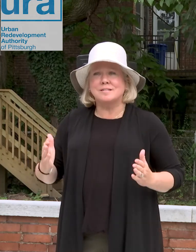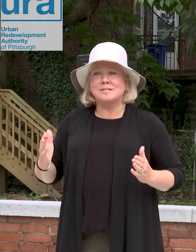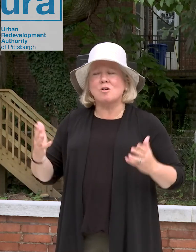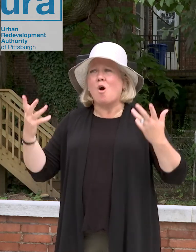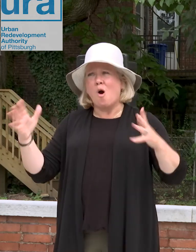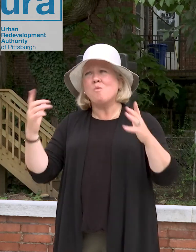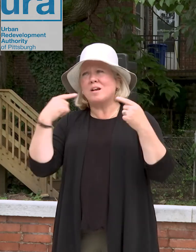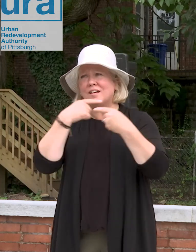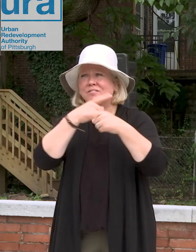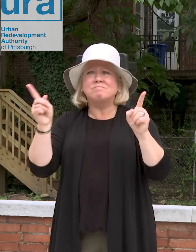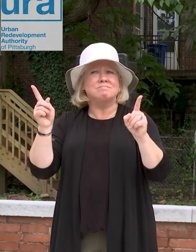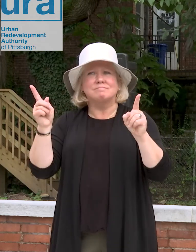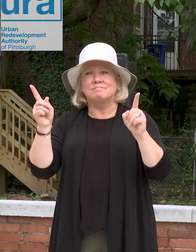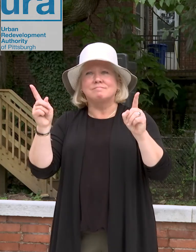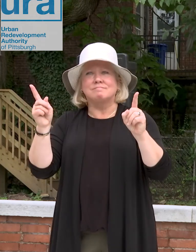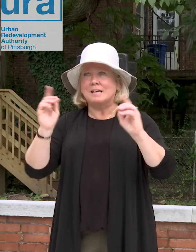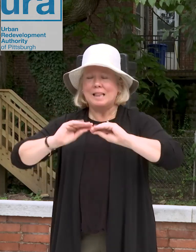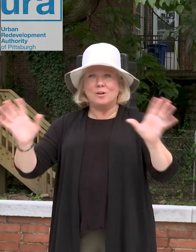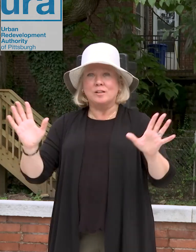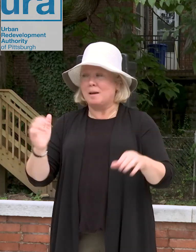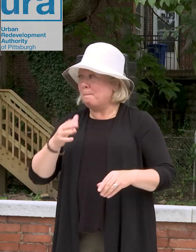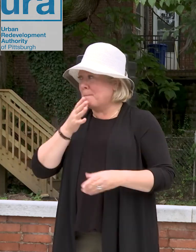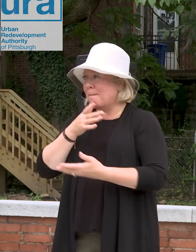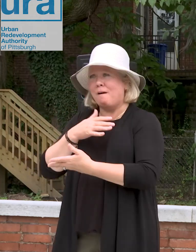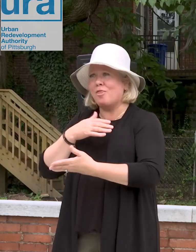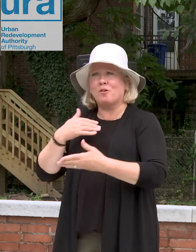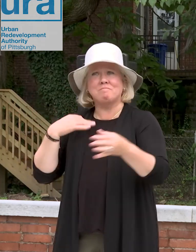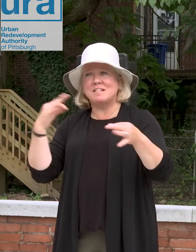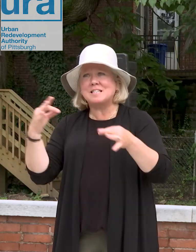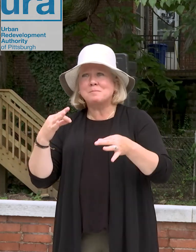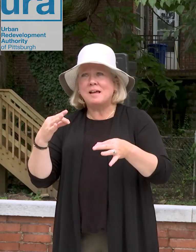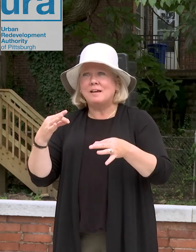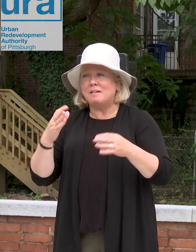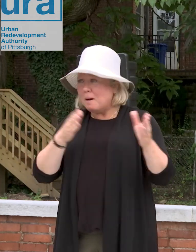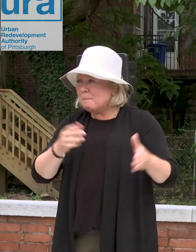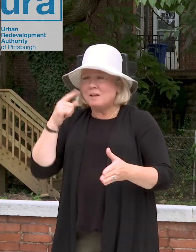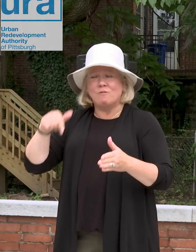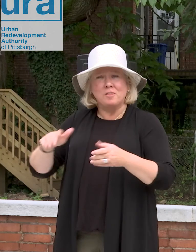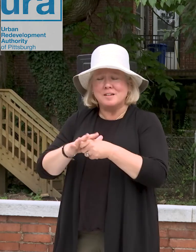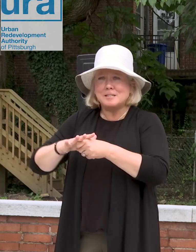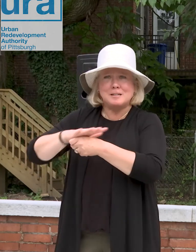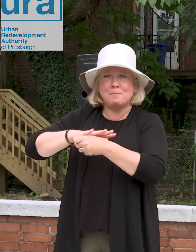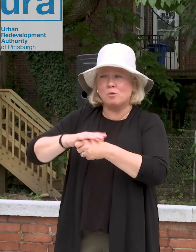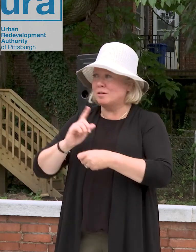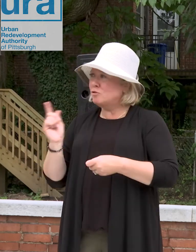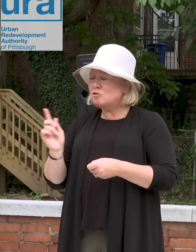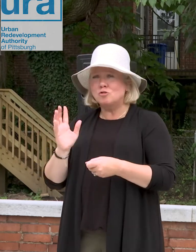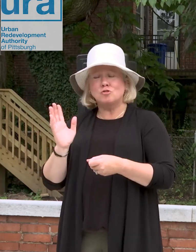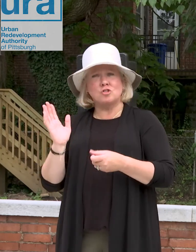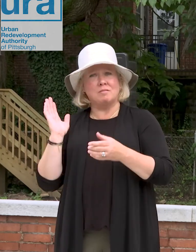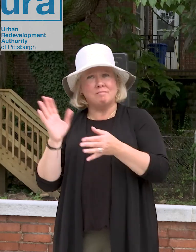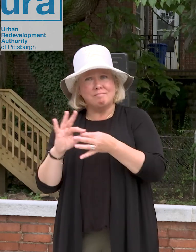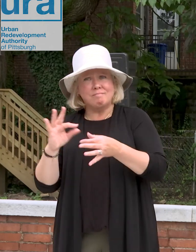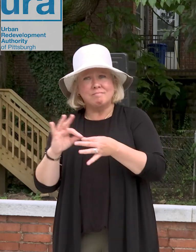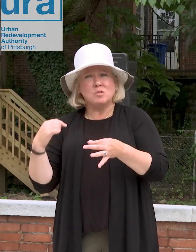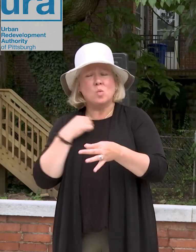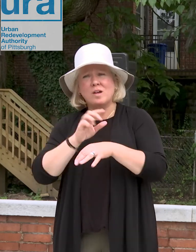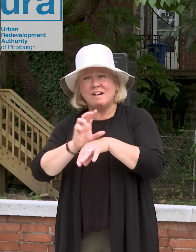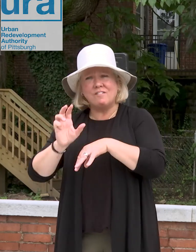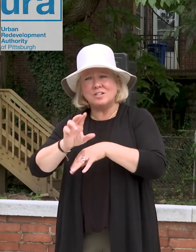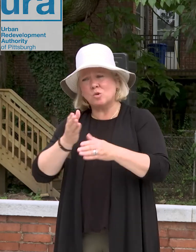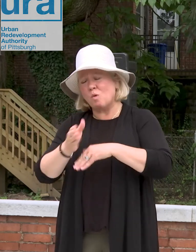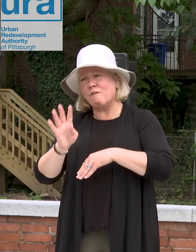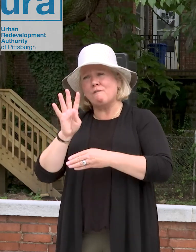is. My mother got up here and talked about a plan this neighborhood has. She spoke about the fact that we've invested over $4